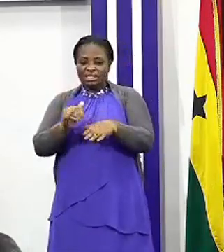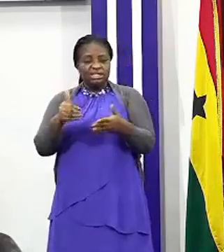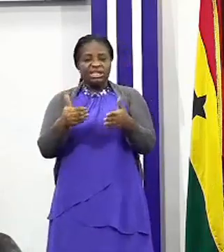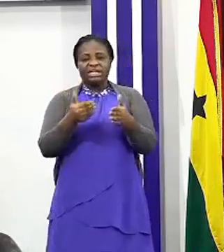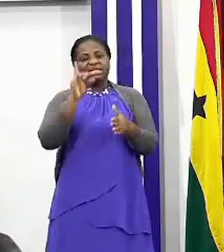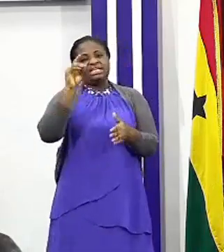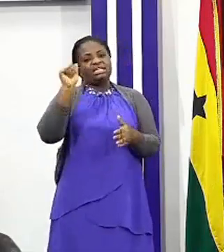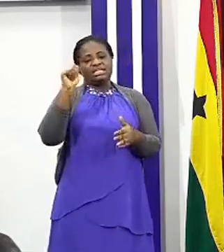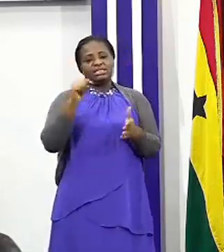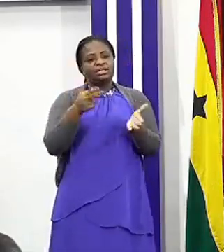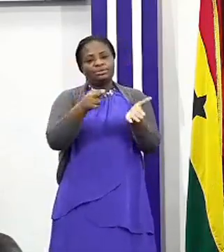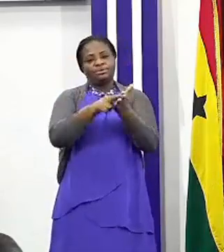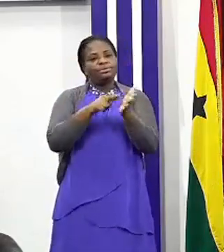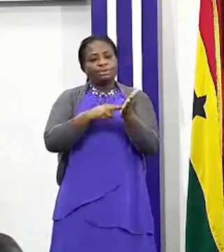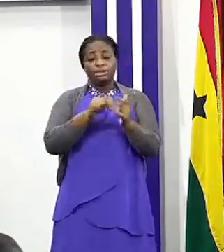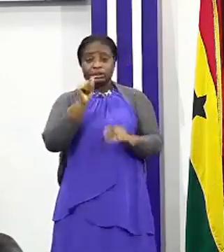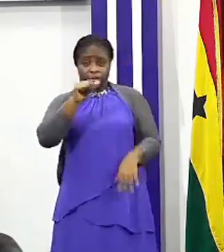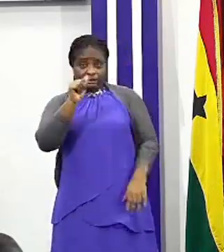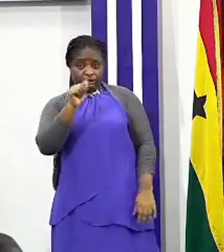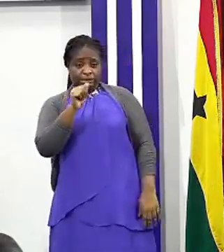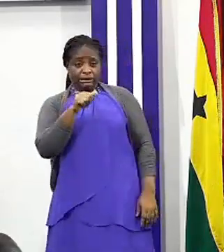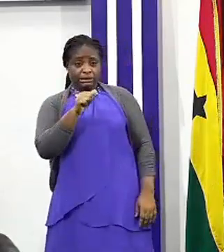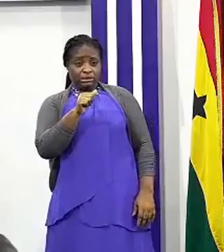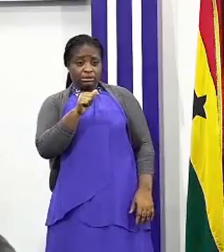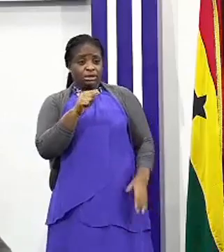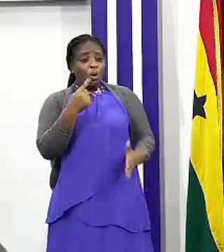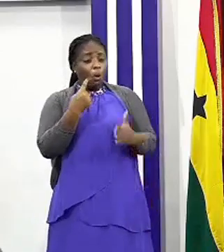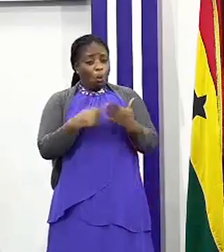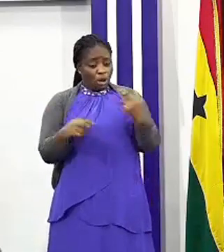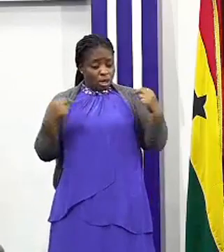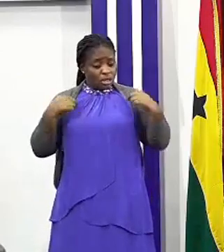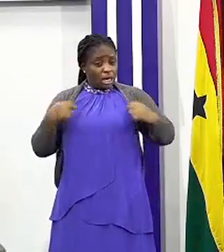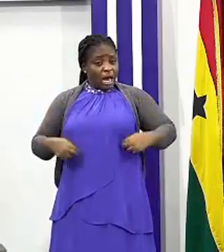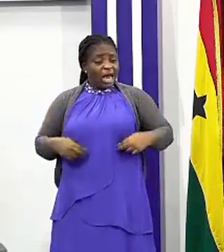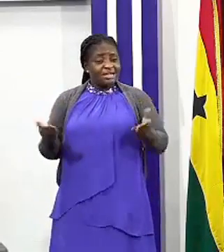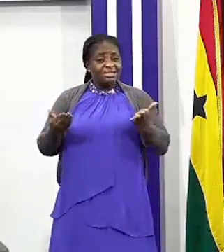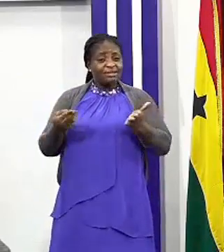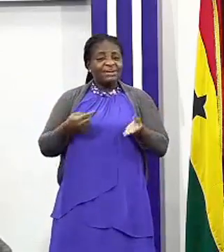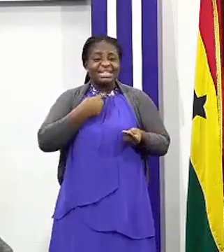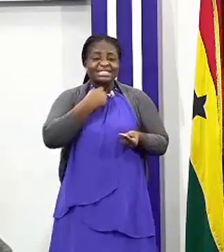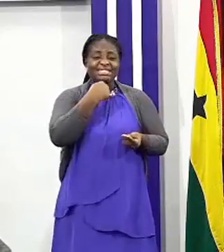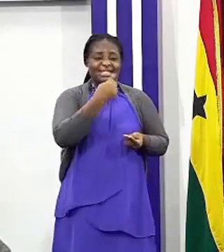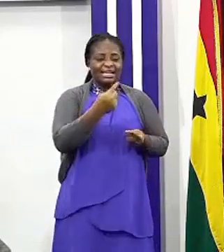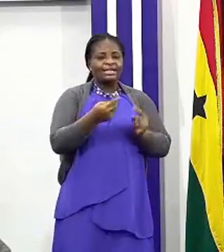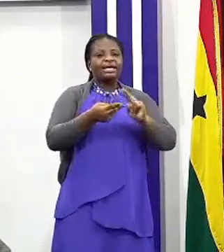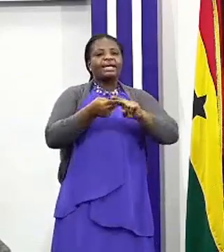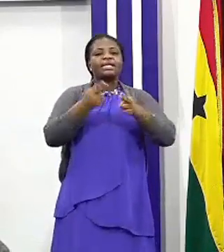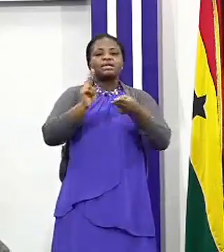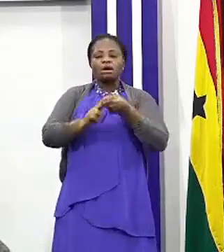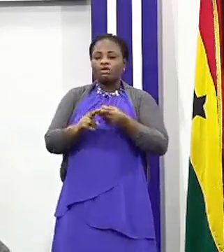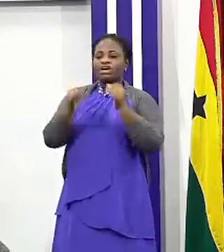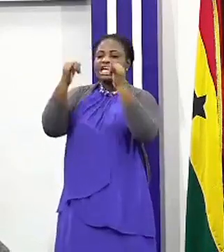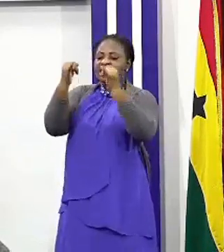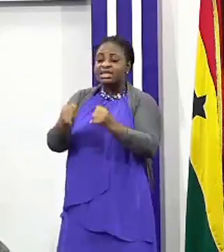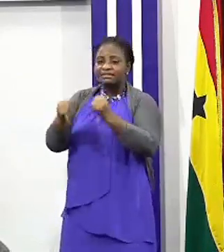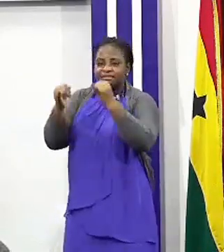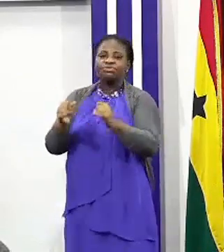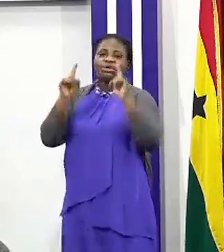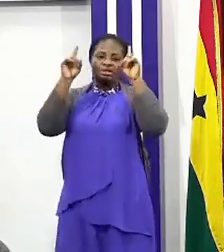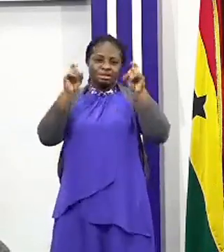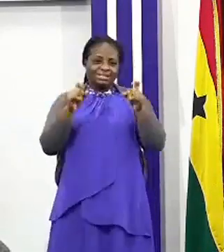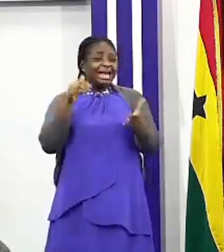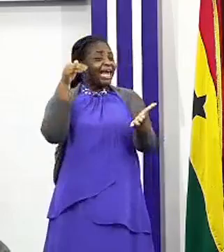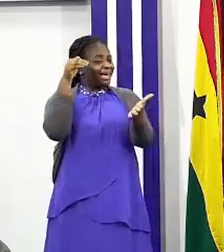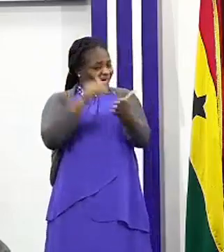that is reported. And yes, what Ghana Health Service is reporting is the number of individuals who are tested. Let me